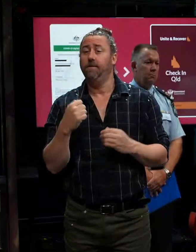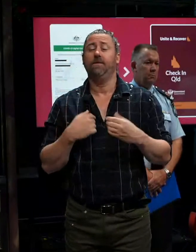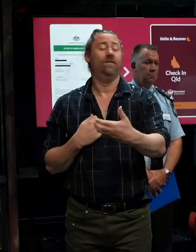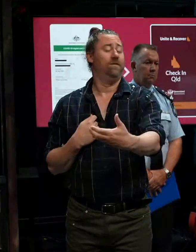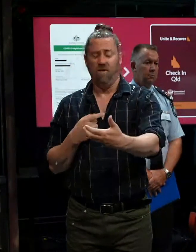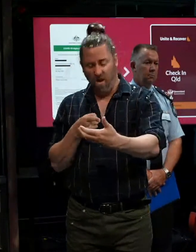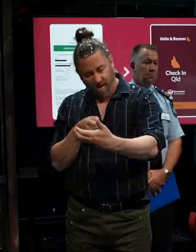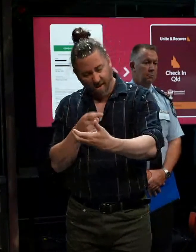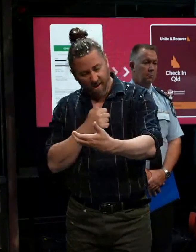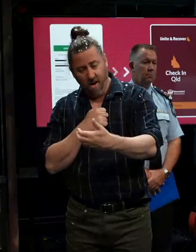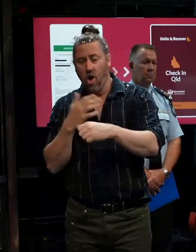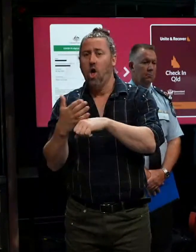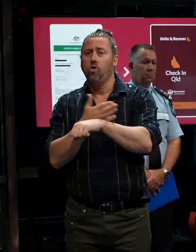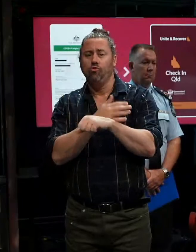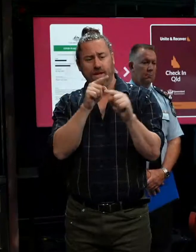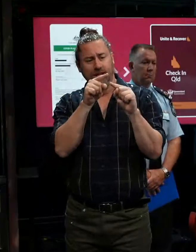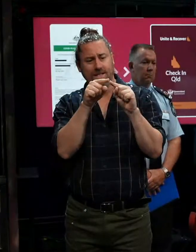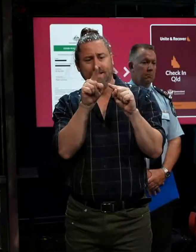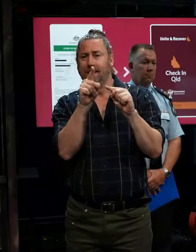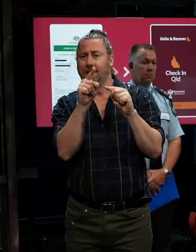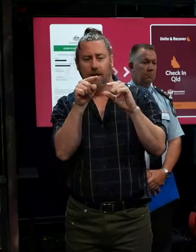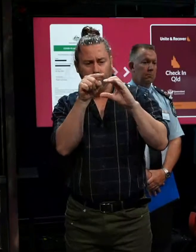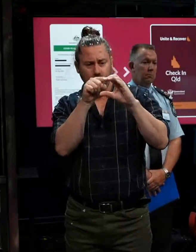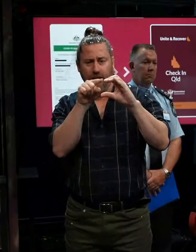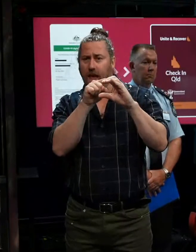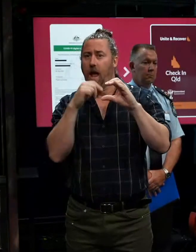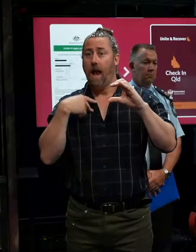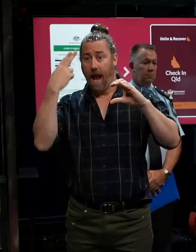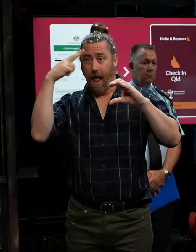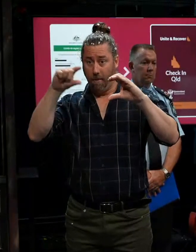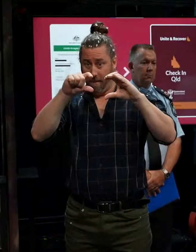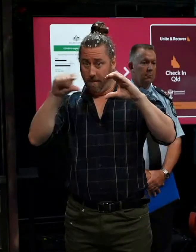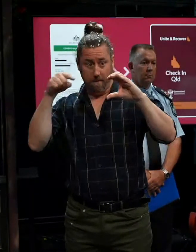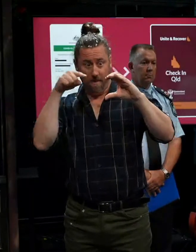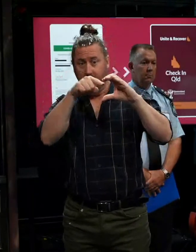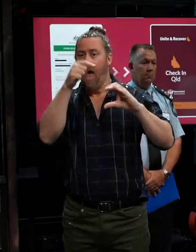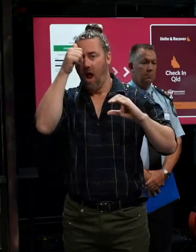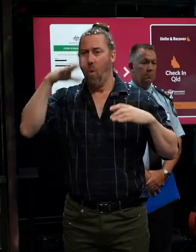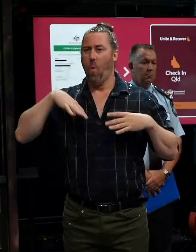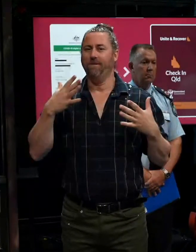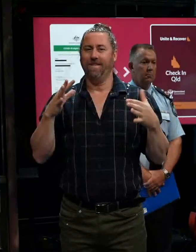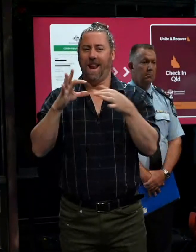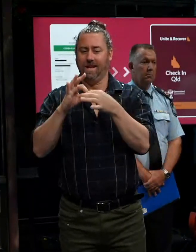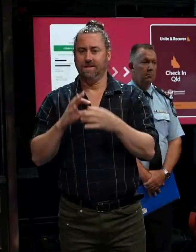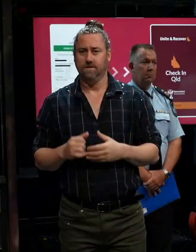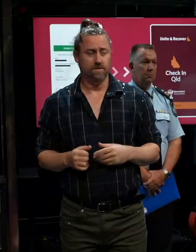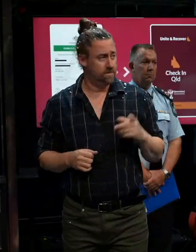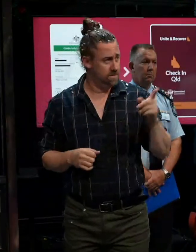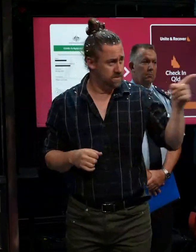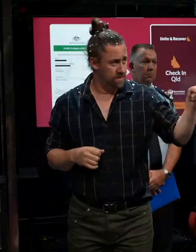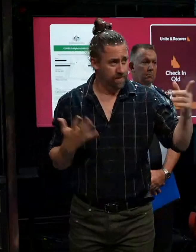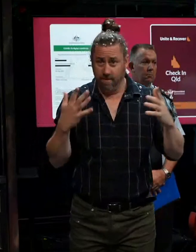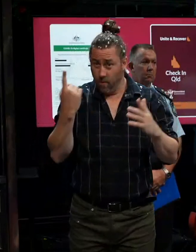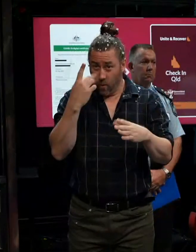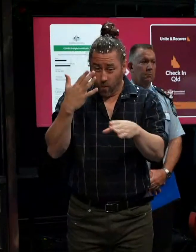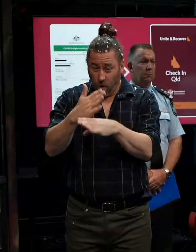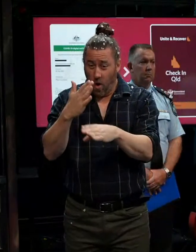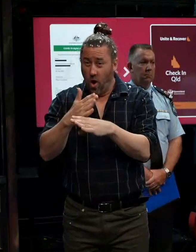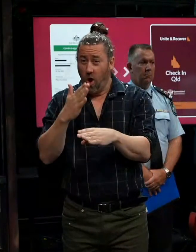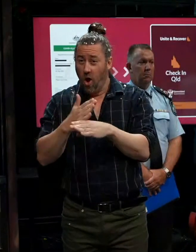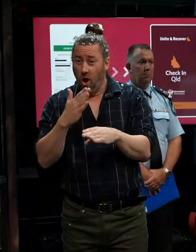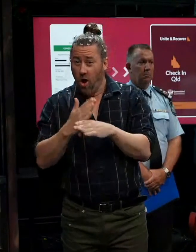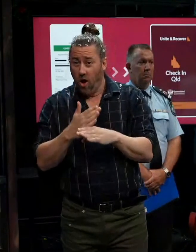name to prove that you've been able to link your vaccination certificate to your actual identity. Will staff have to look, though, for every patron,